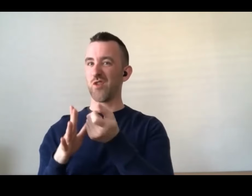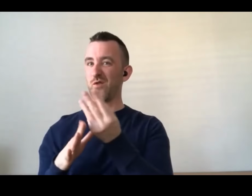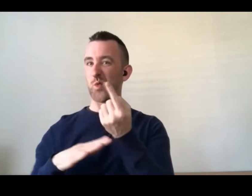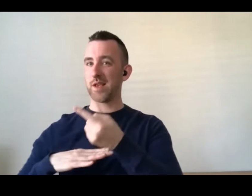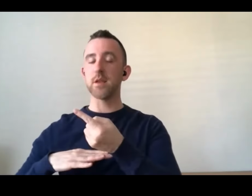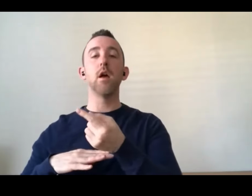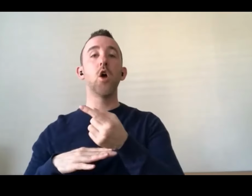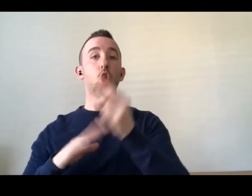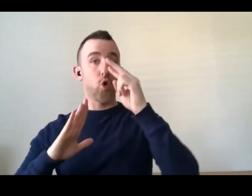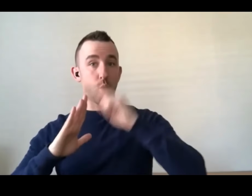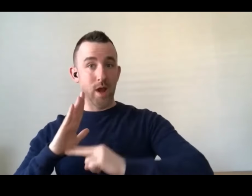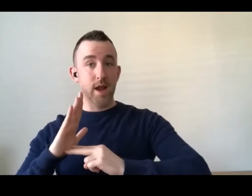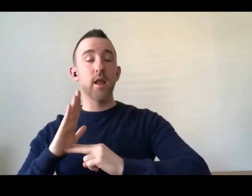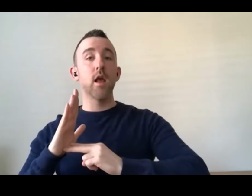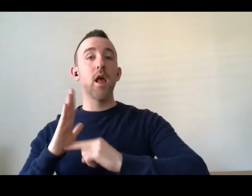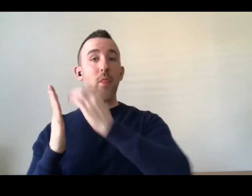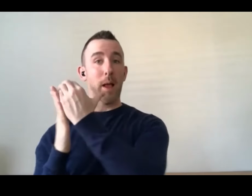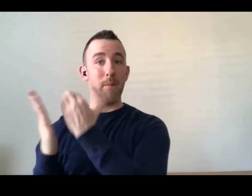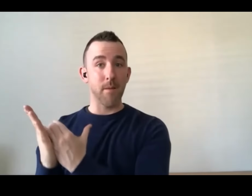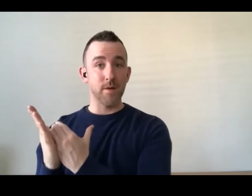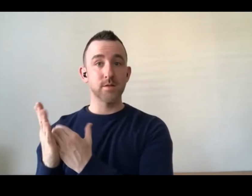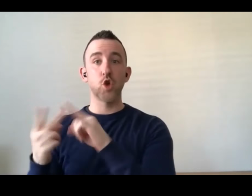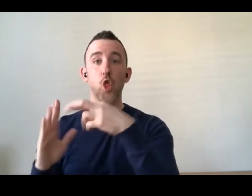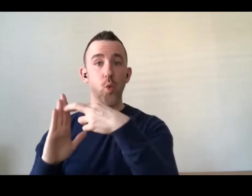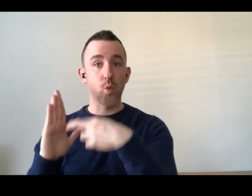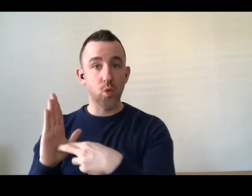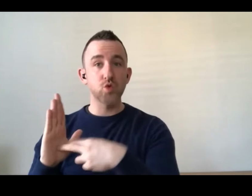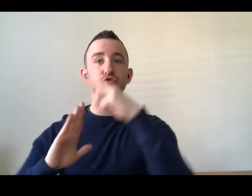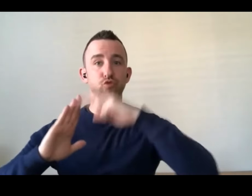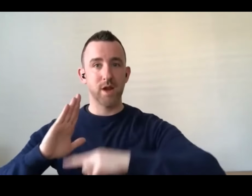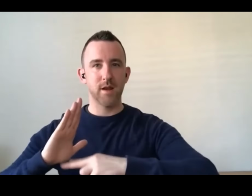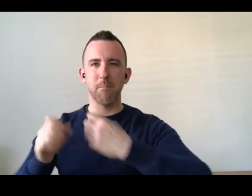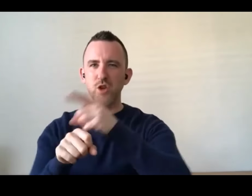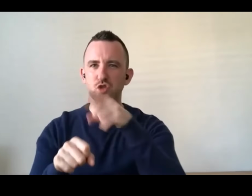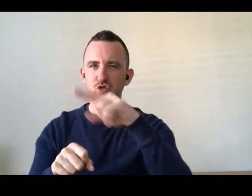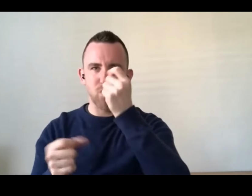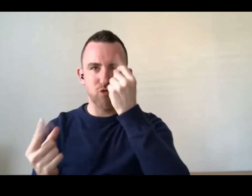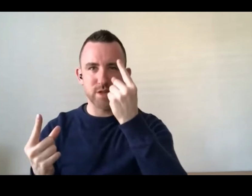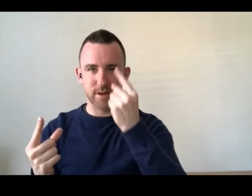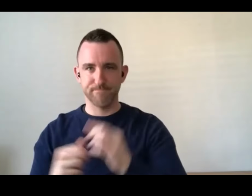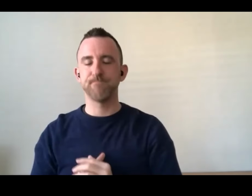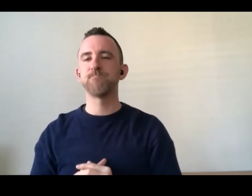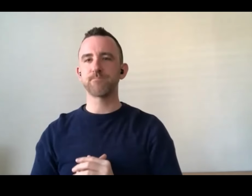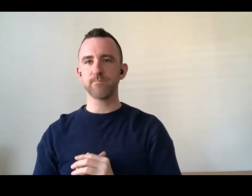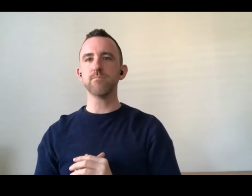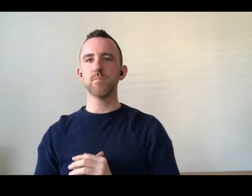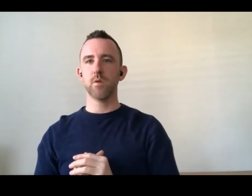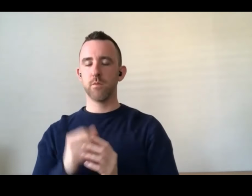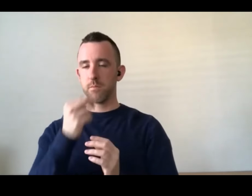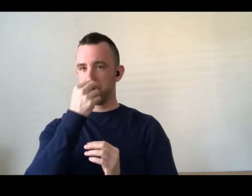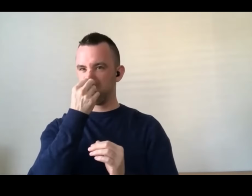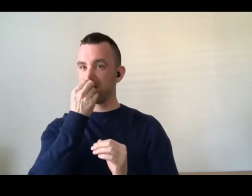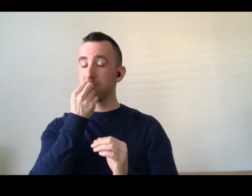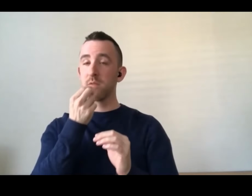the rules and commandments. Make sure you understand them. And then also, let me just give you a couple of, we can kind of go through, there's